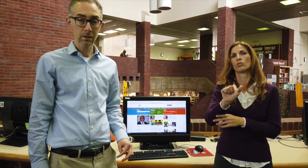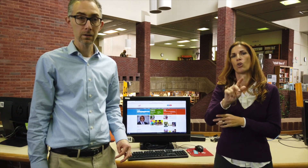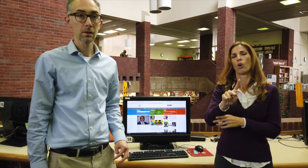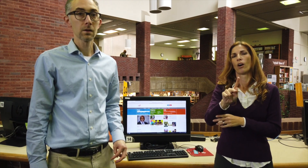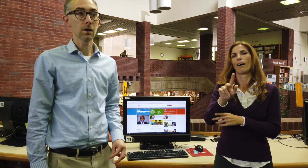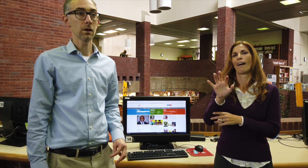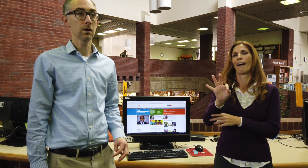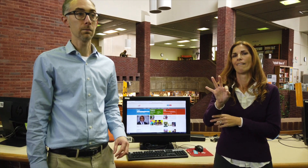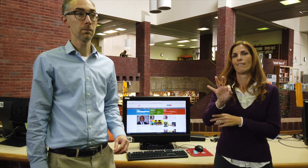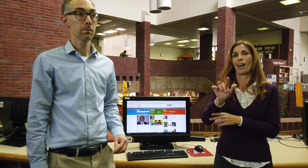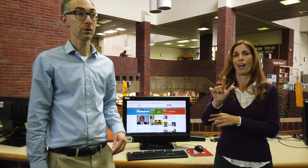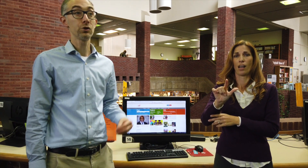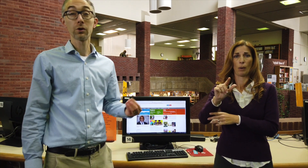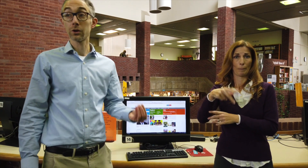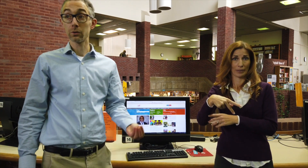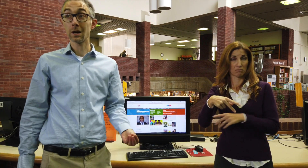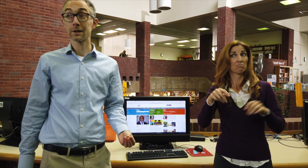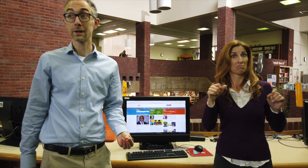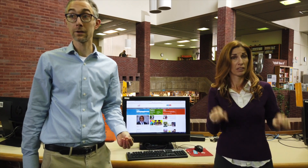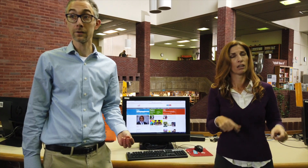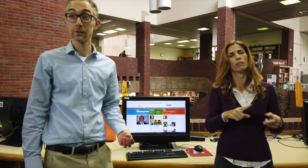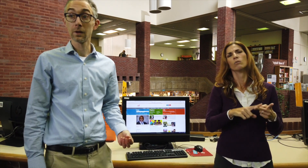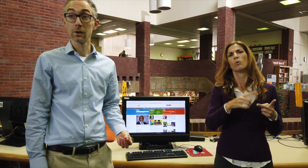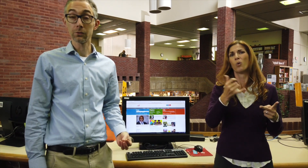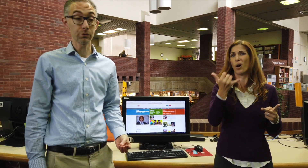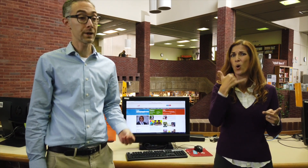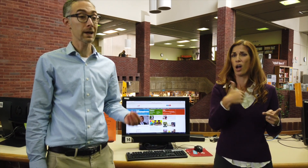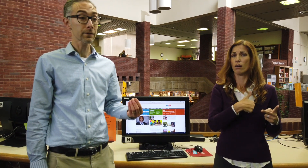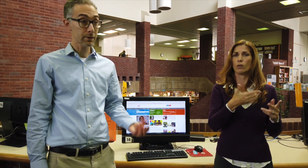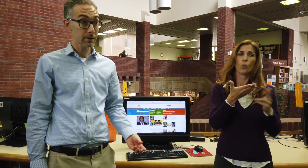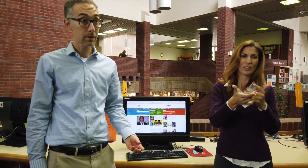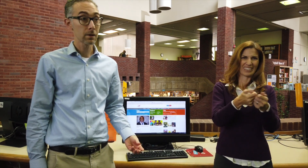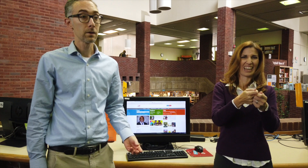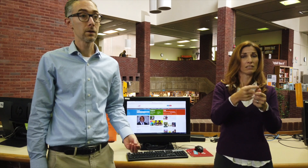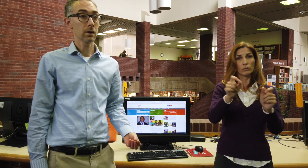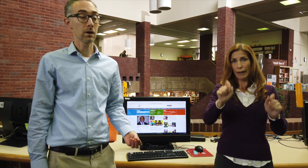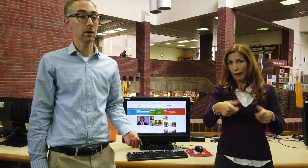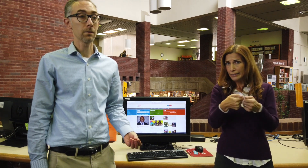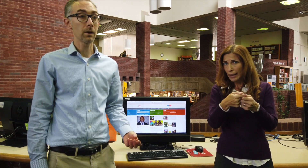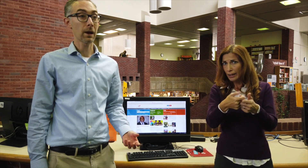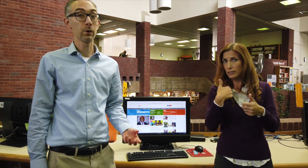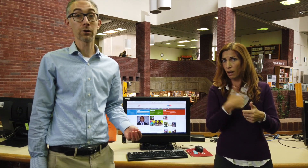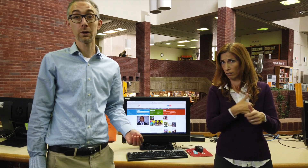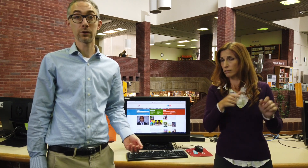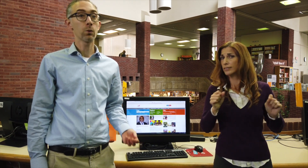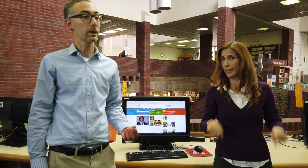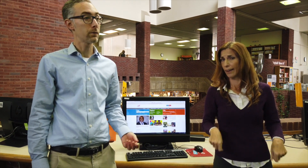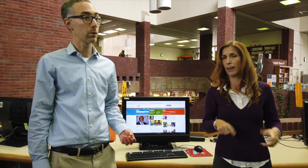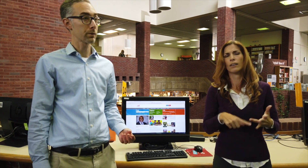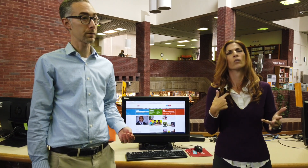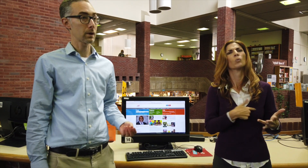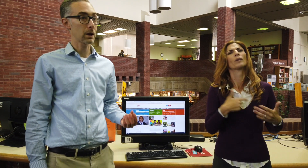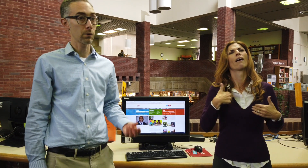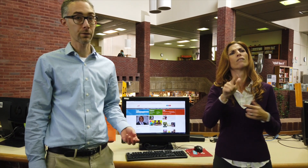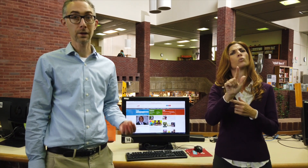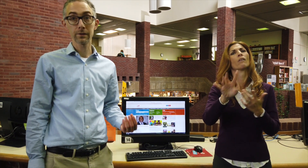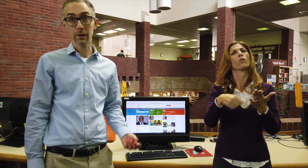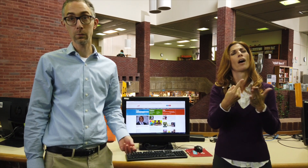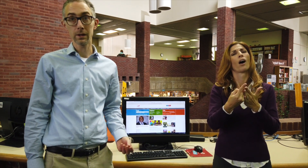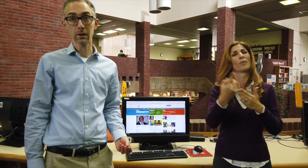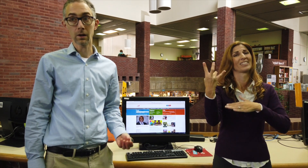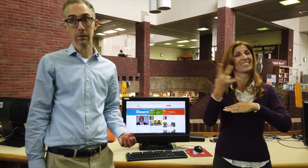1-833-TALK-FLP. But you can also contact us through text, and we also have a